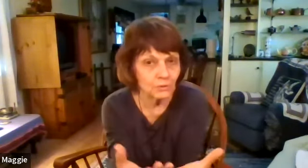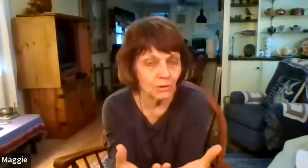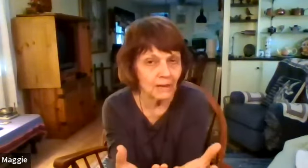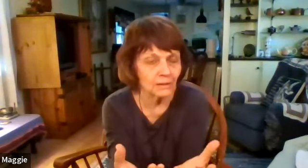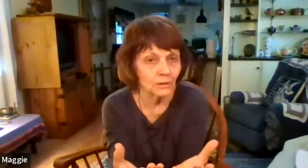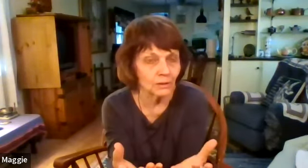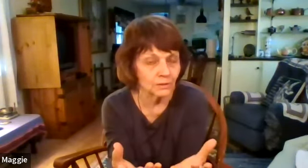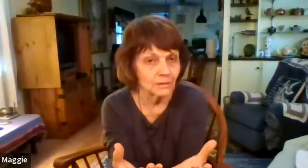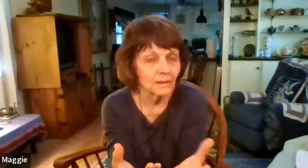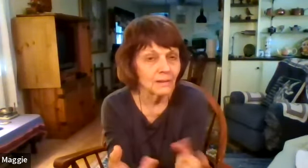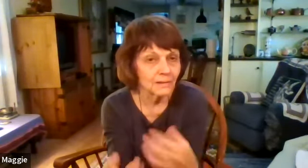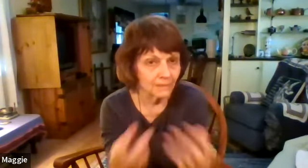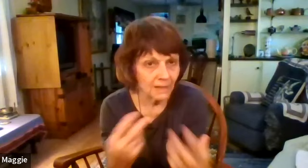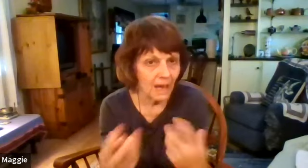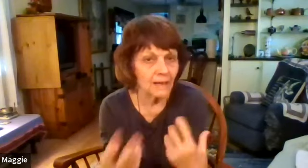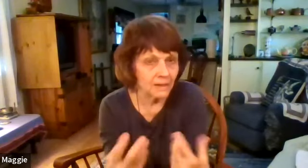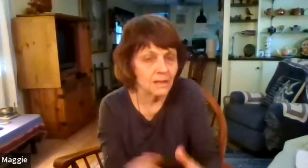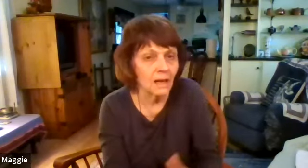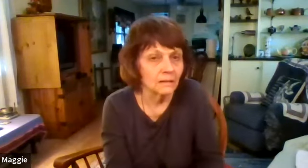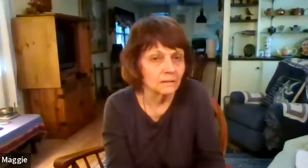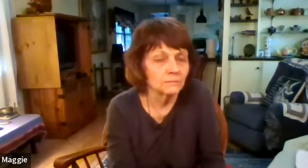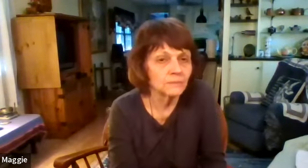try to learn ASL?